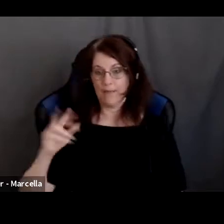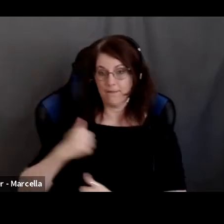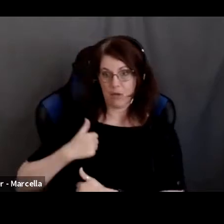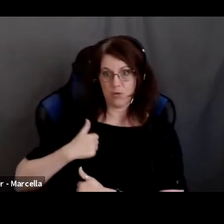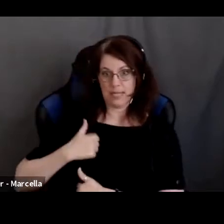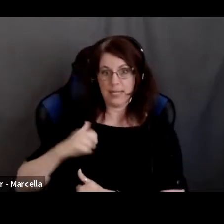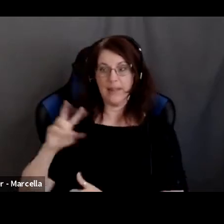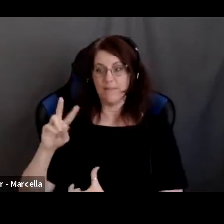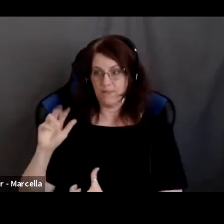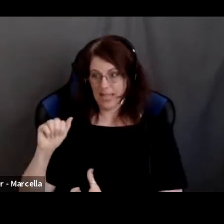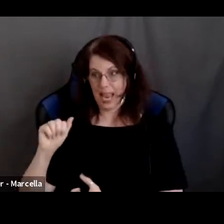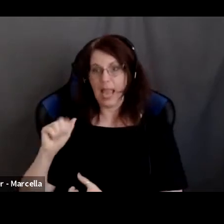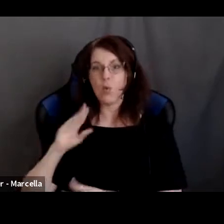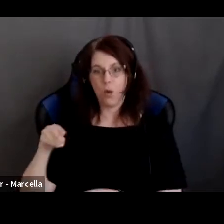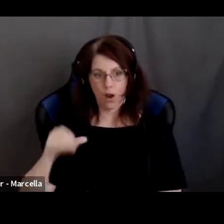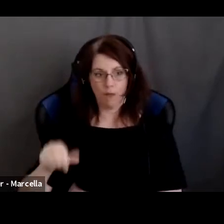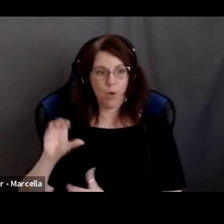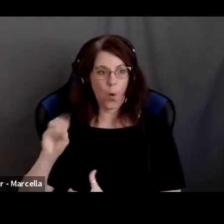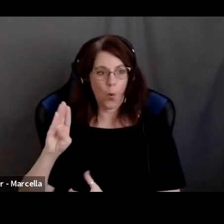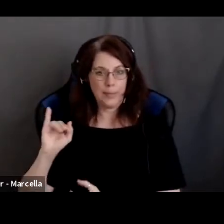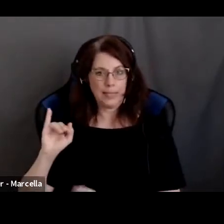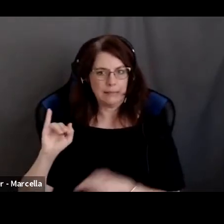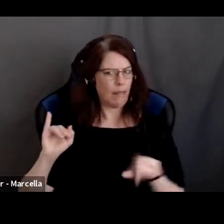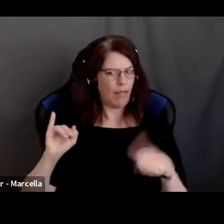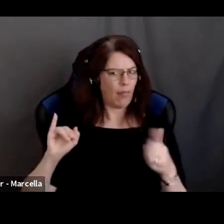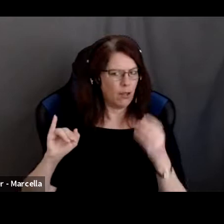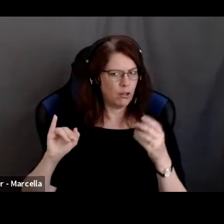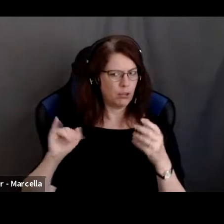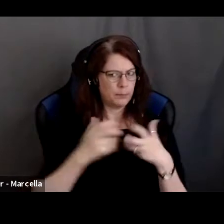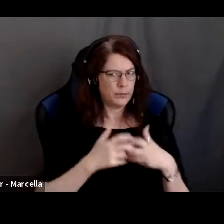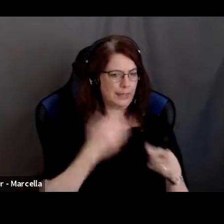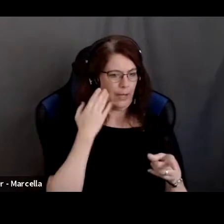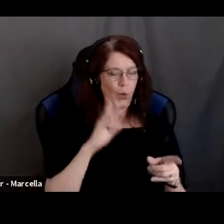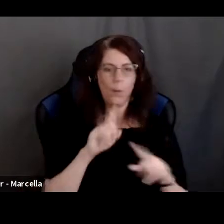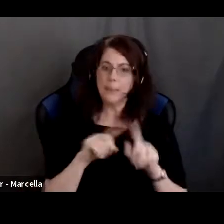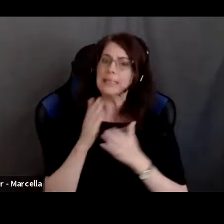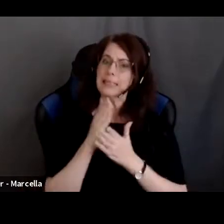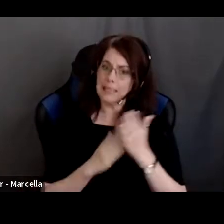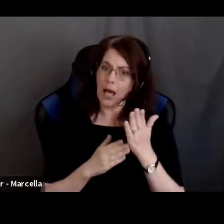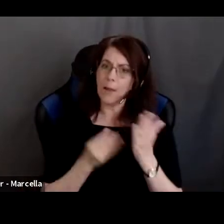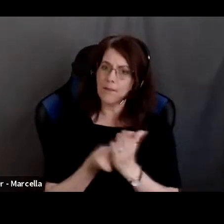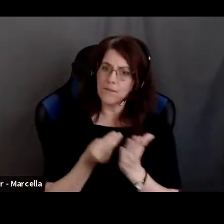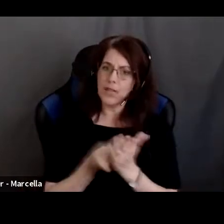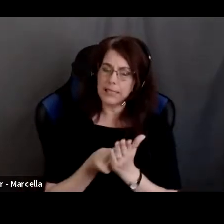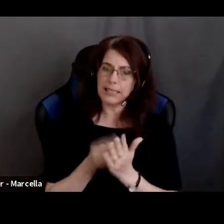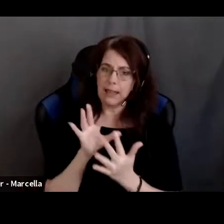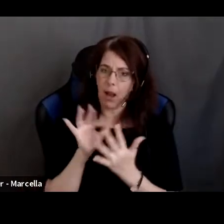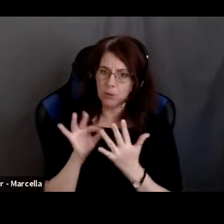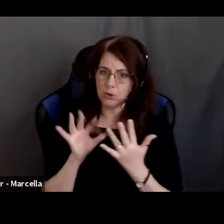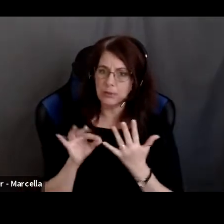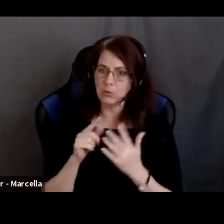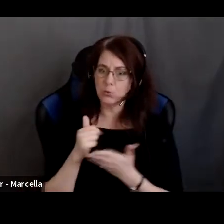the OB feeder specifically. I do not know about the Bestic. So there are some funding options that can help with acquiring that,